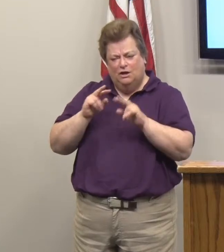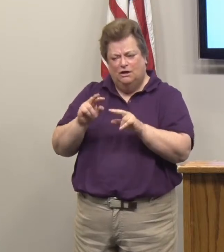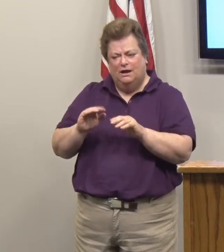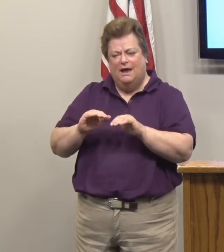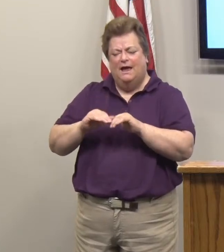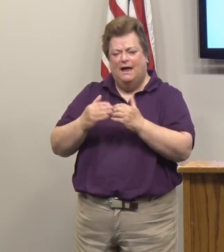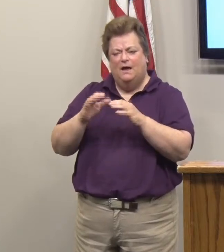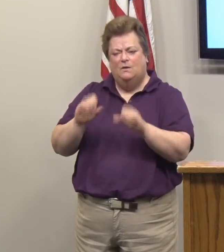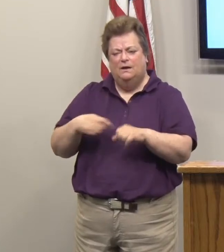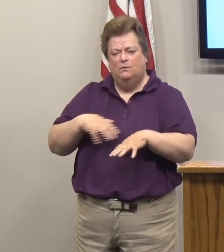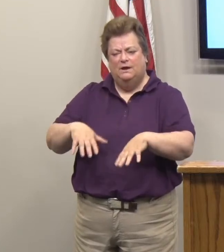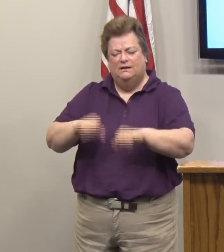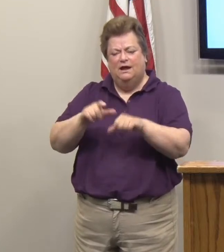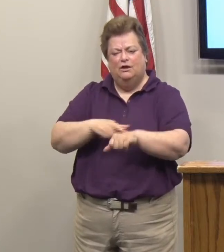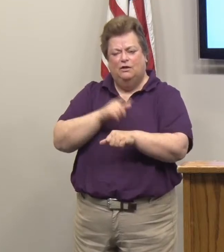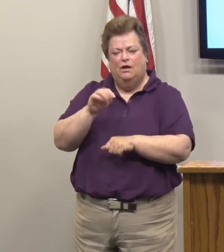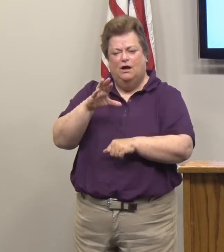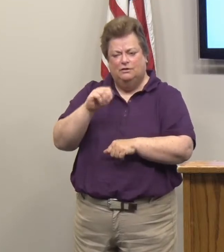important conversations that have been